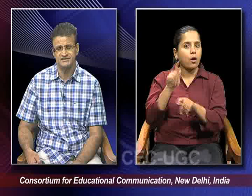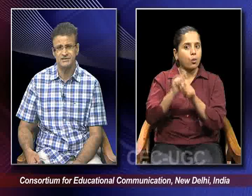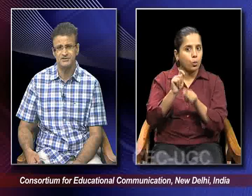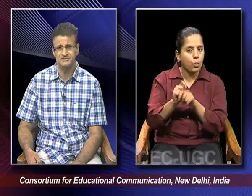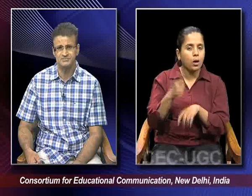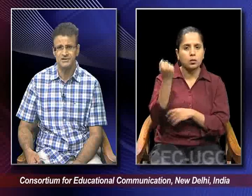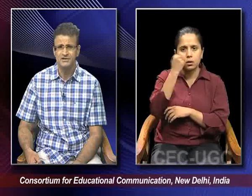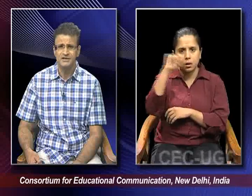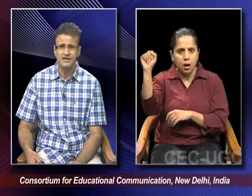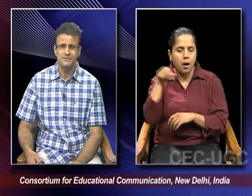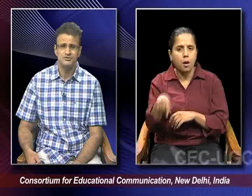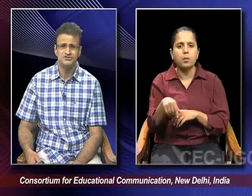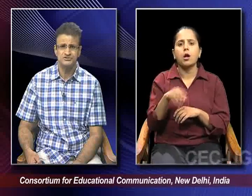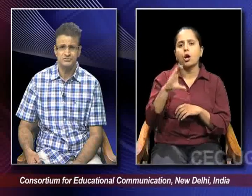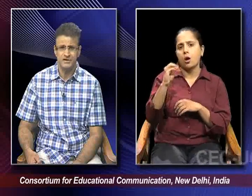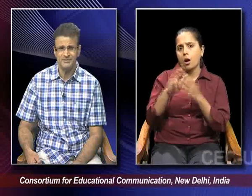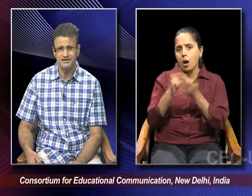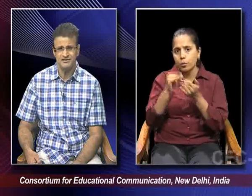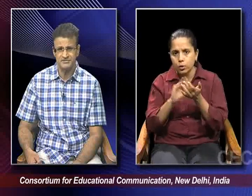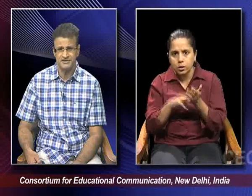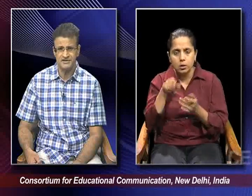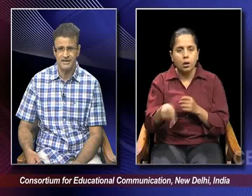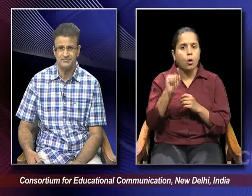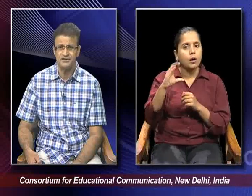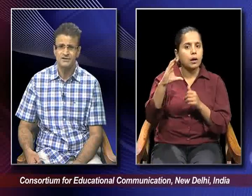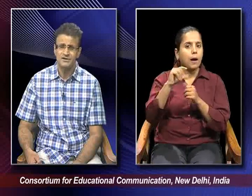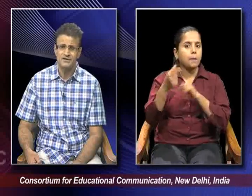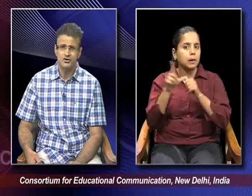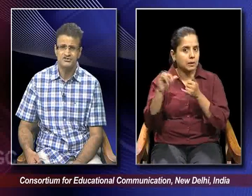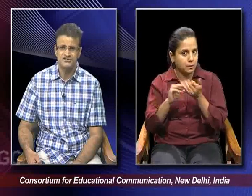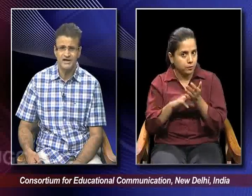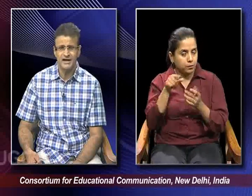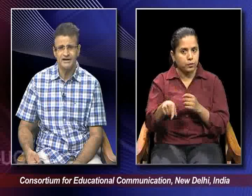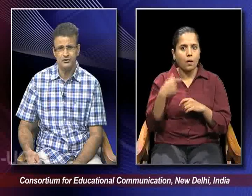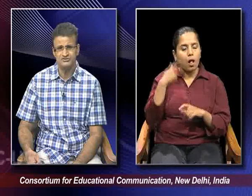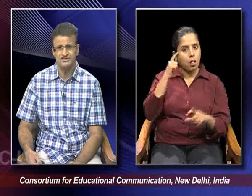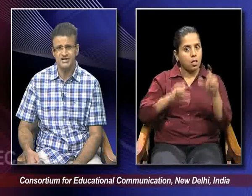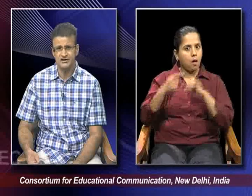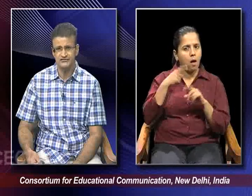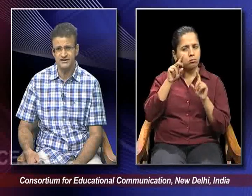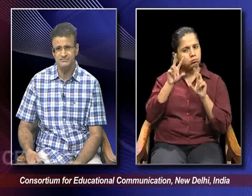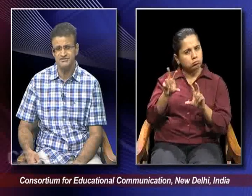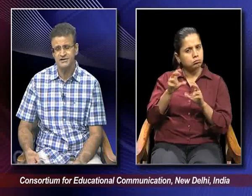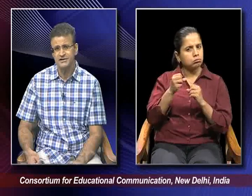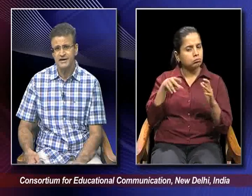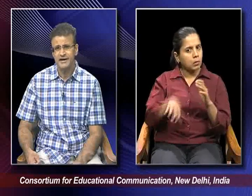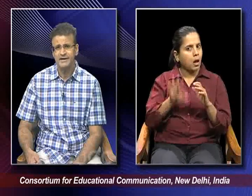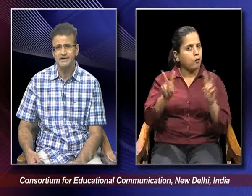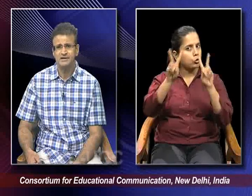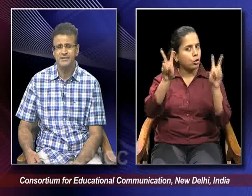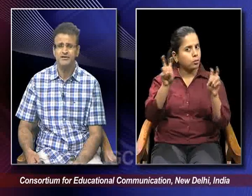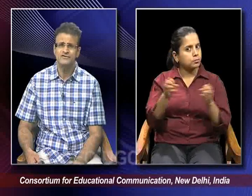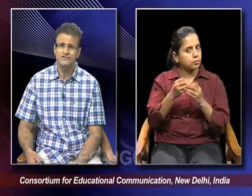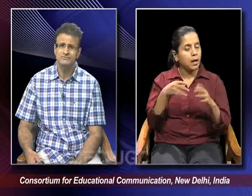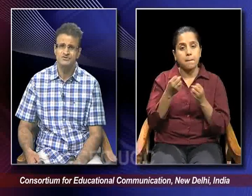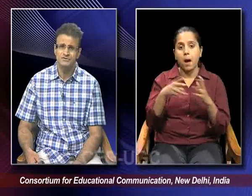strikes, communism and opposition to capitalism, and they kept a cautious eye on such kind of themes. And